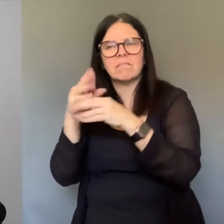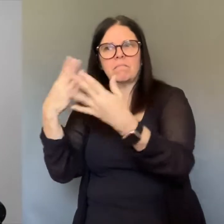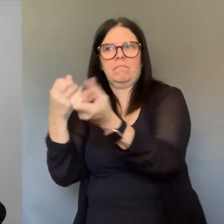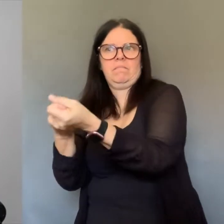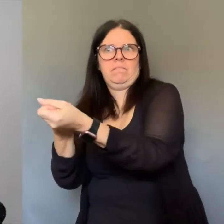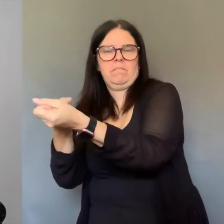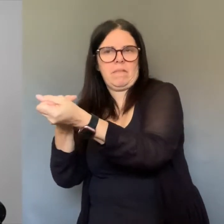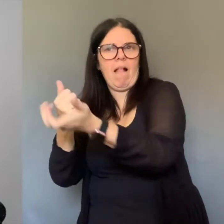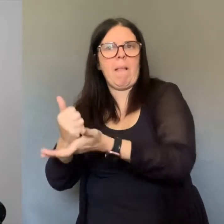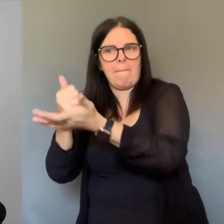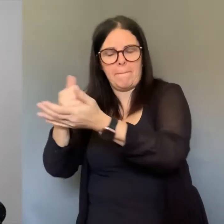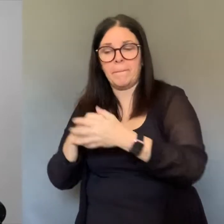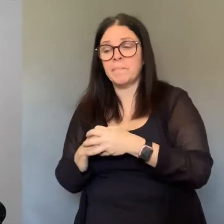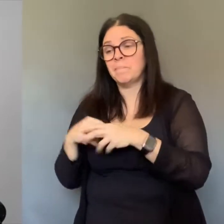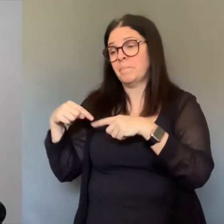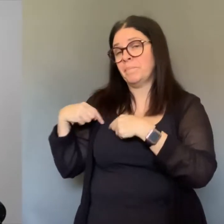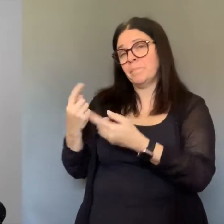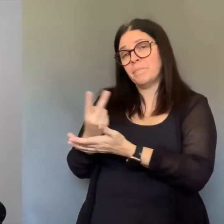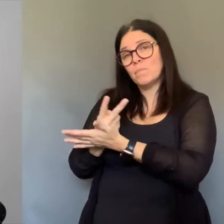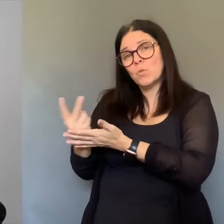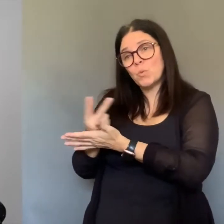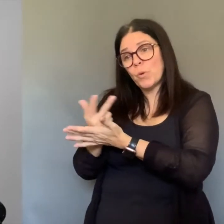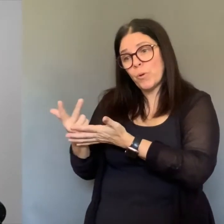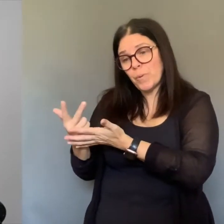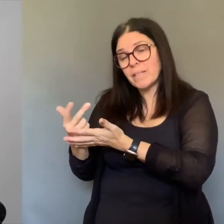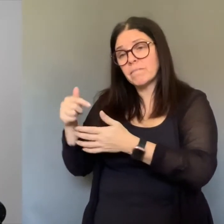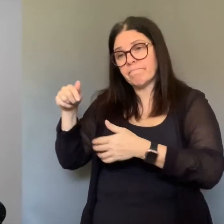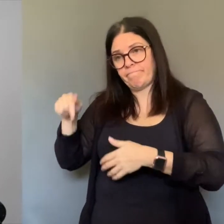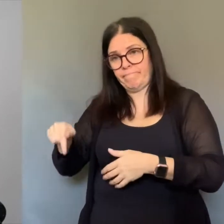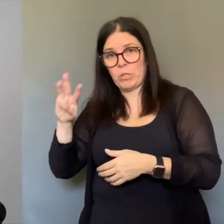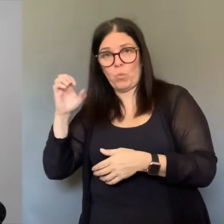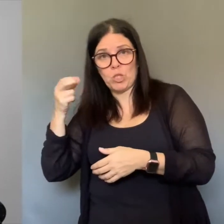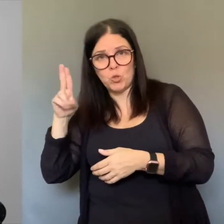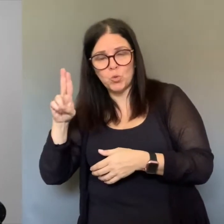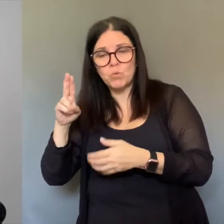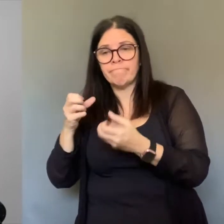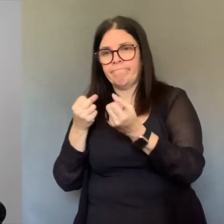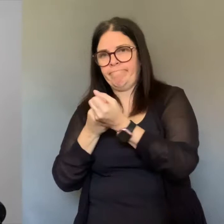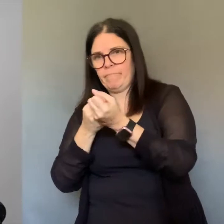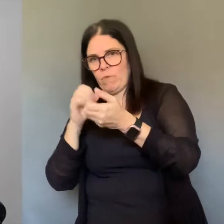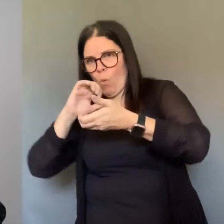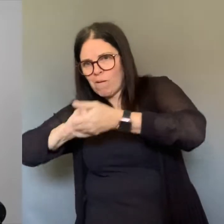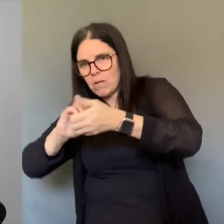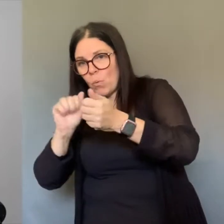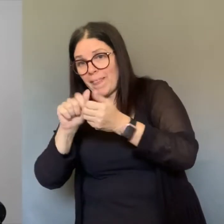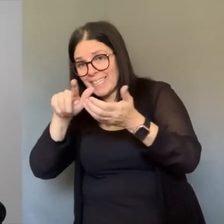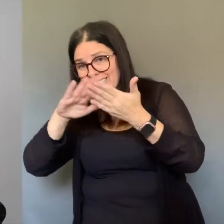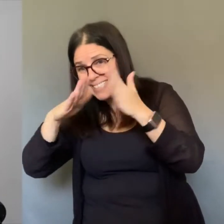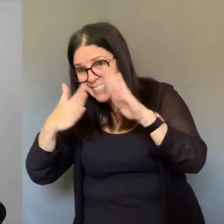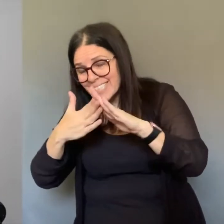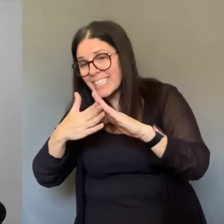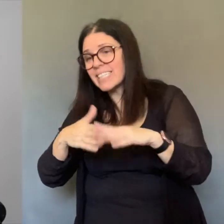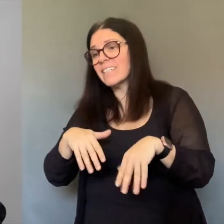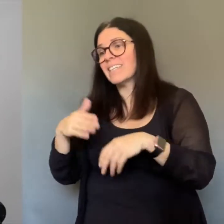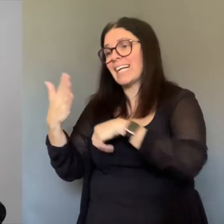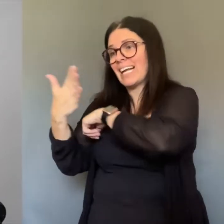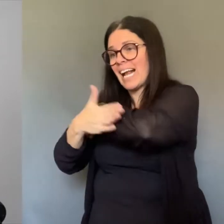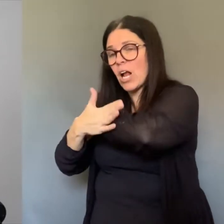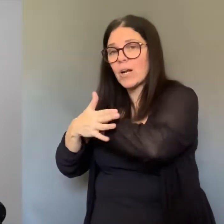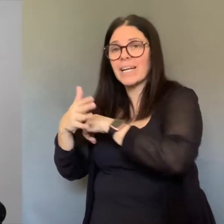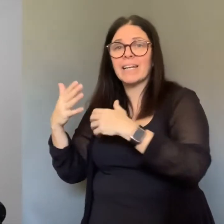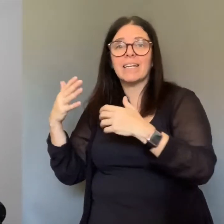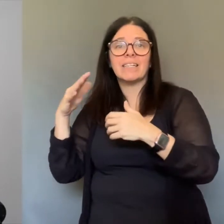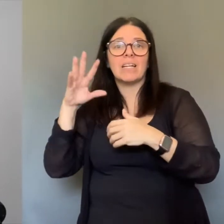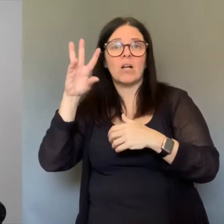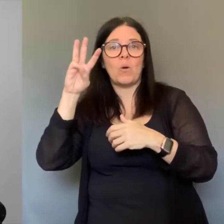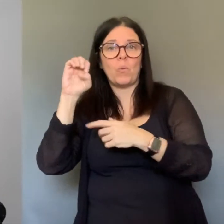personal protective equipment to these shelters. Over the past few weeks, the Windsor-Essex County Health Unit has worked closely with the City of Windsor,